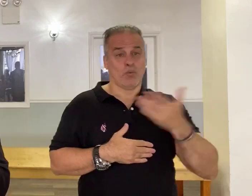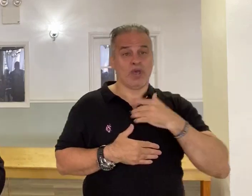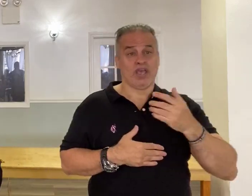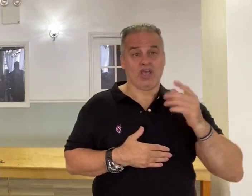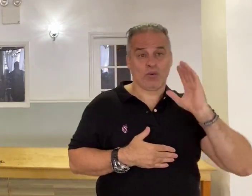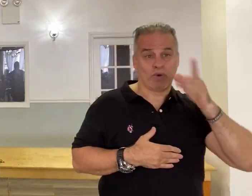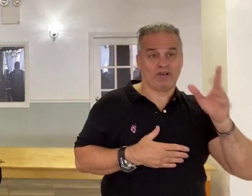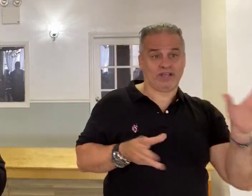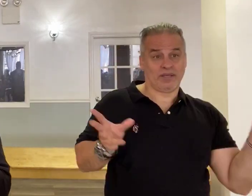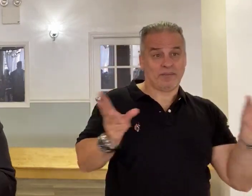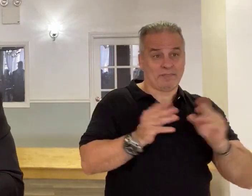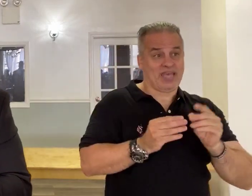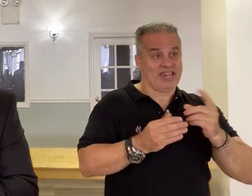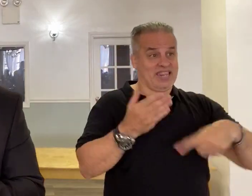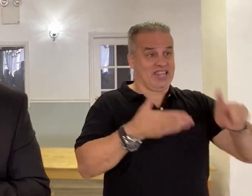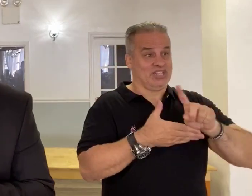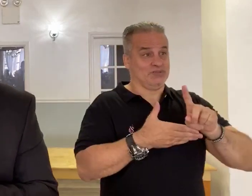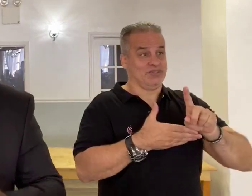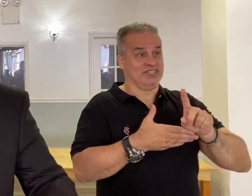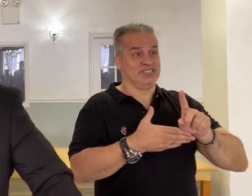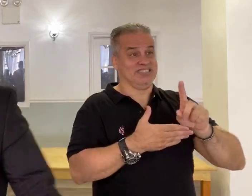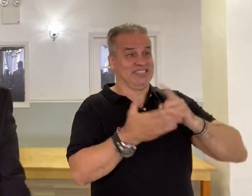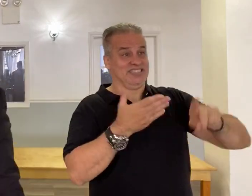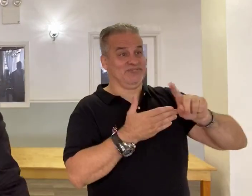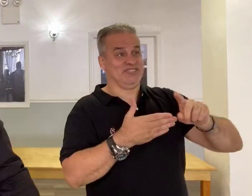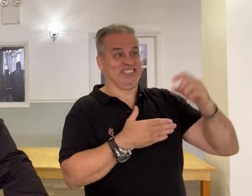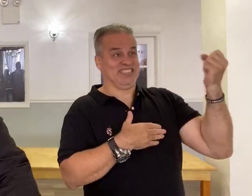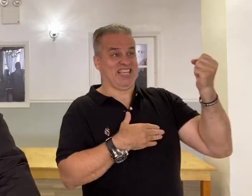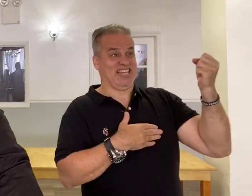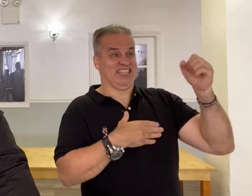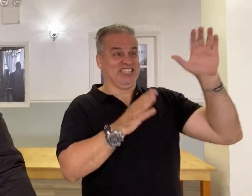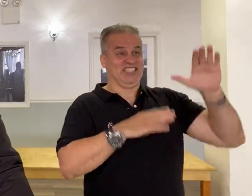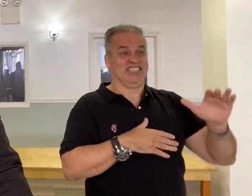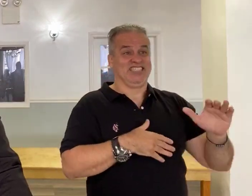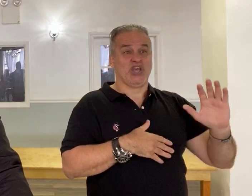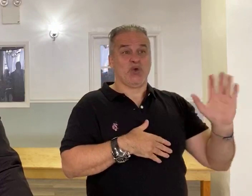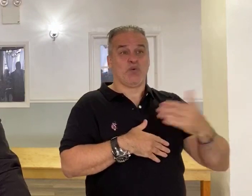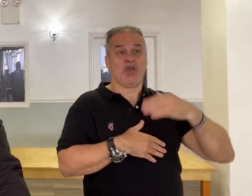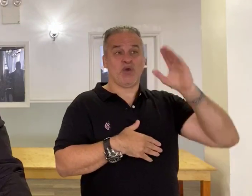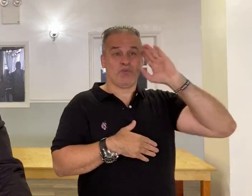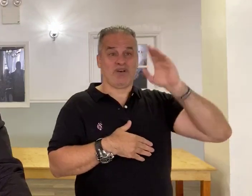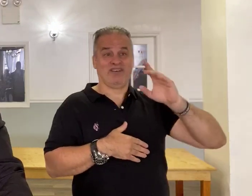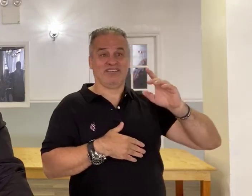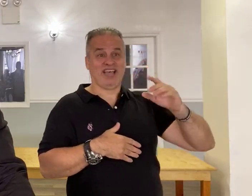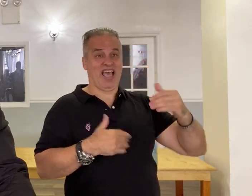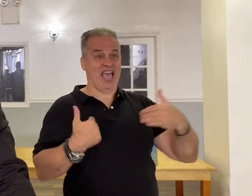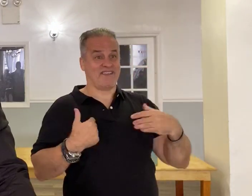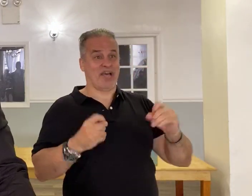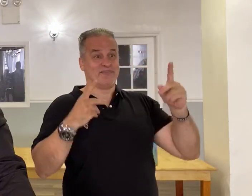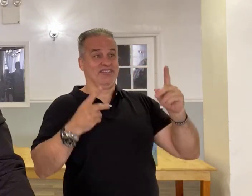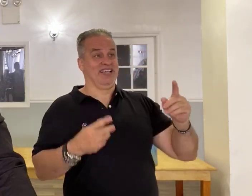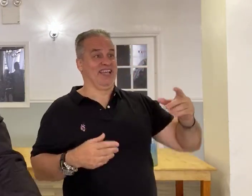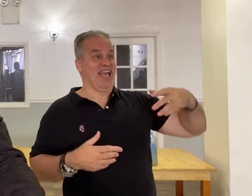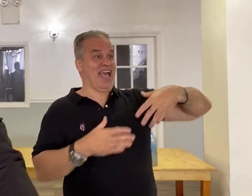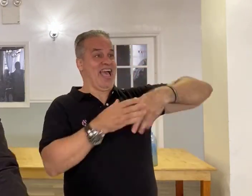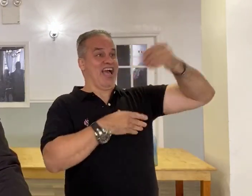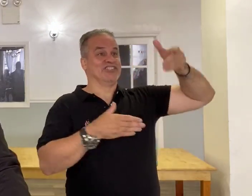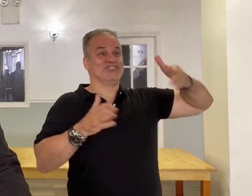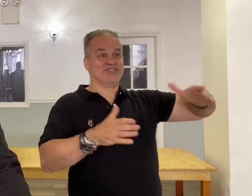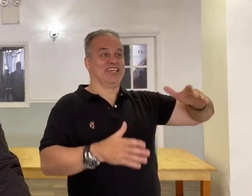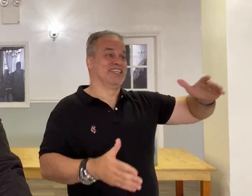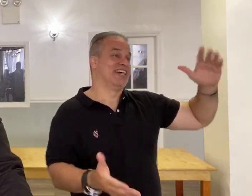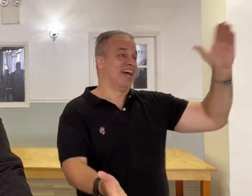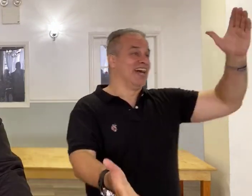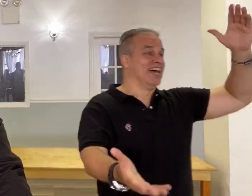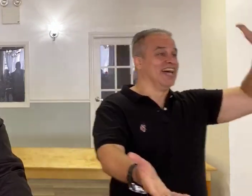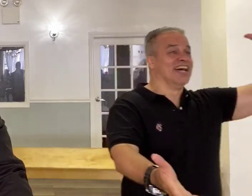amen? Soul winning is a command. You don't think the pastor knows that people are slacking off now that we stopped having church? Now people don't want to go to